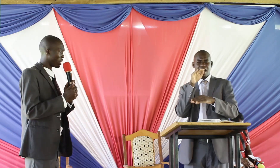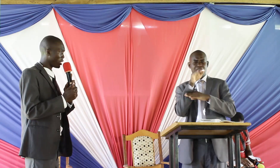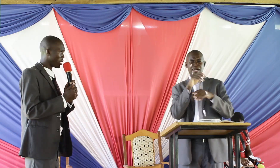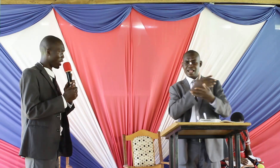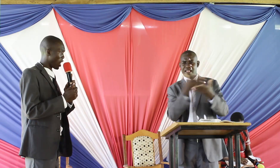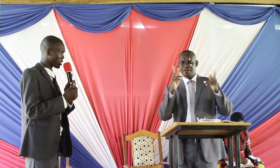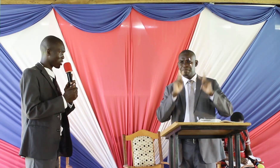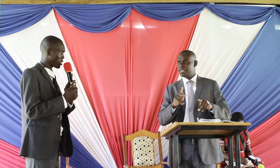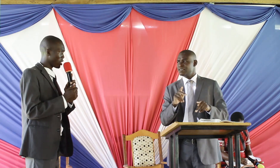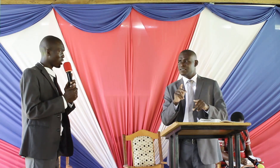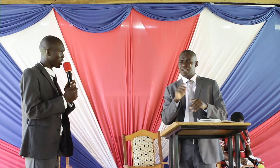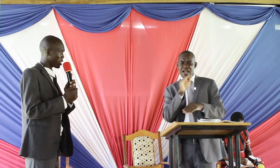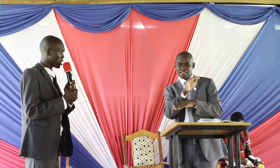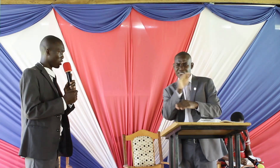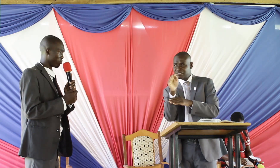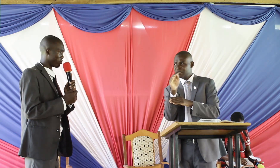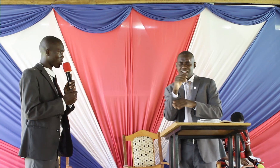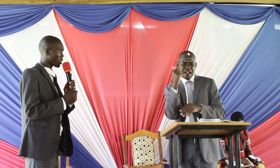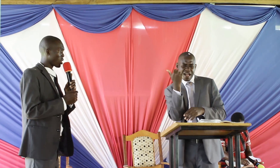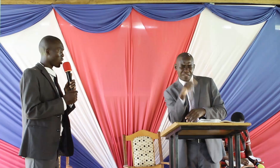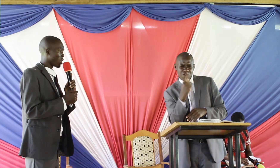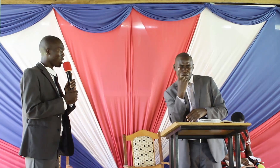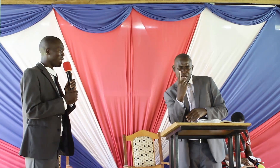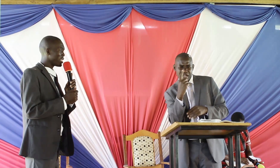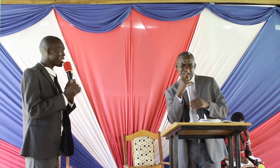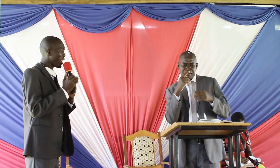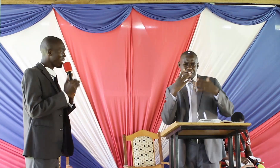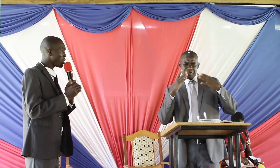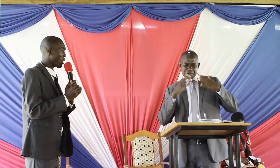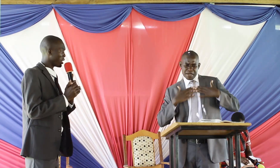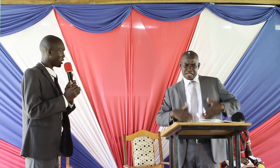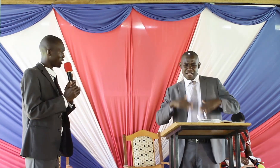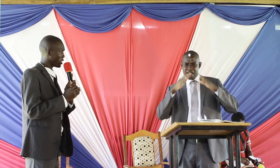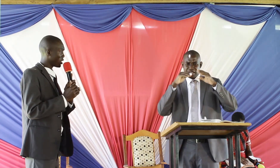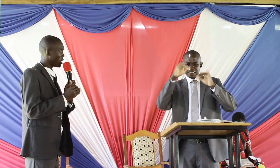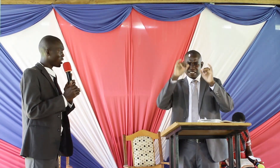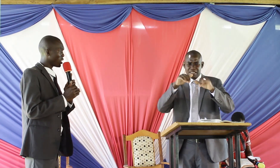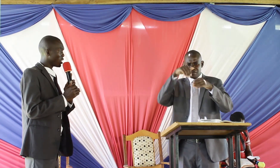mind. Then he asked the king, is there anyone